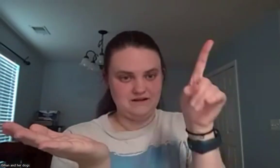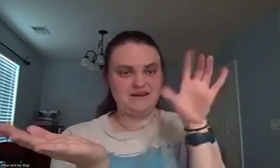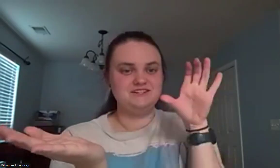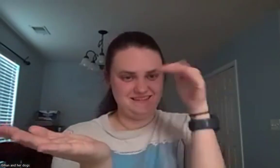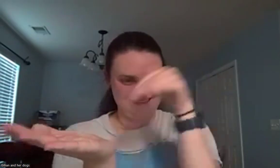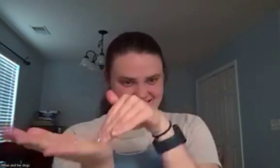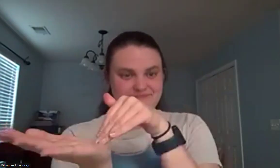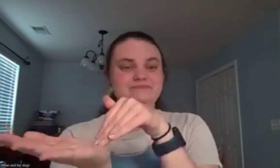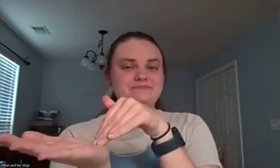100,000.